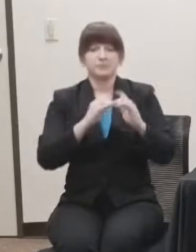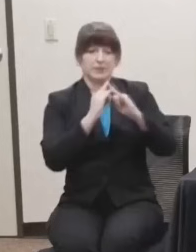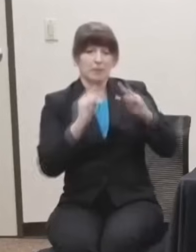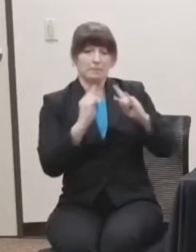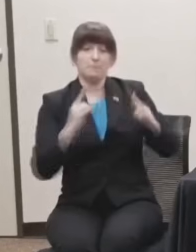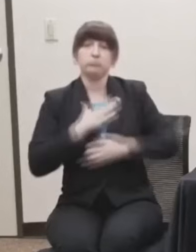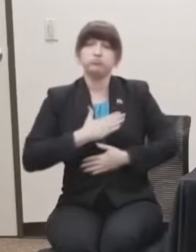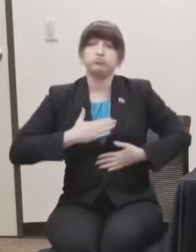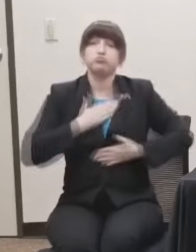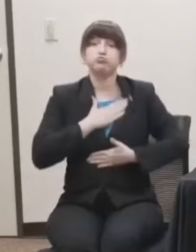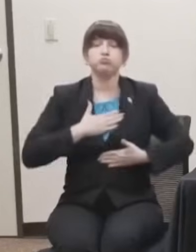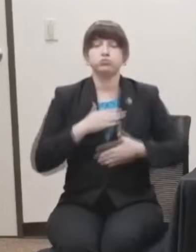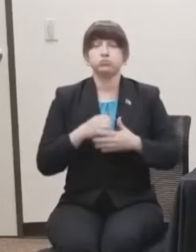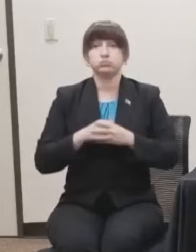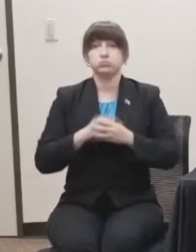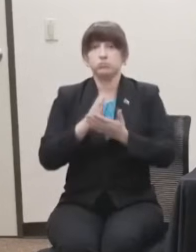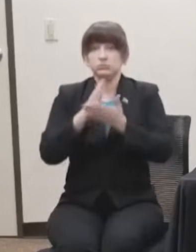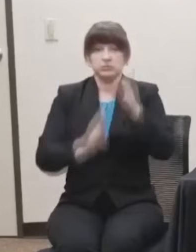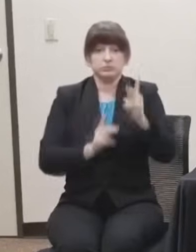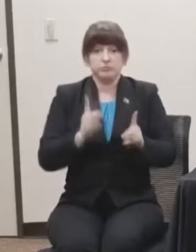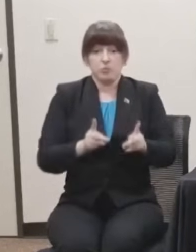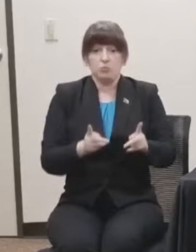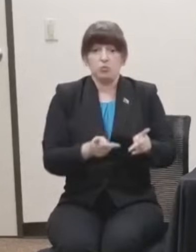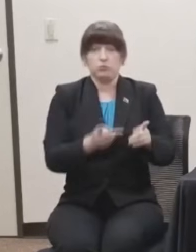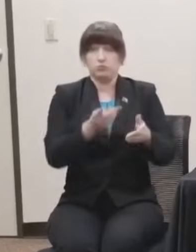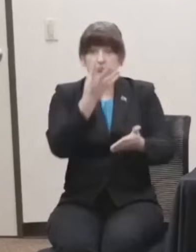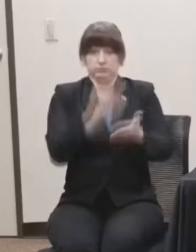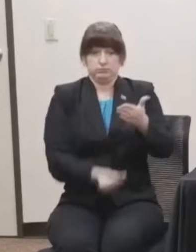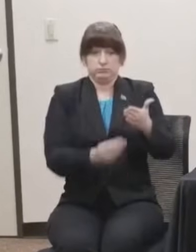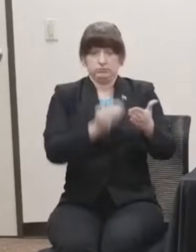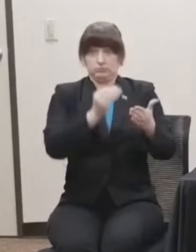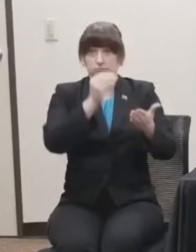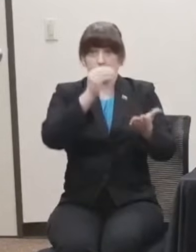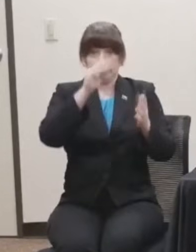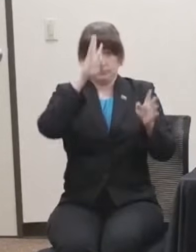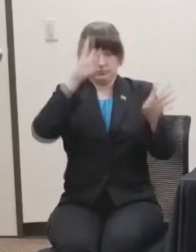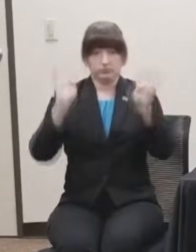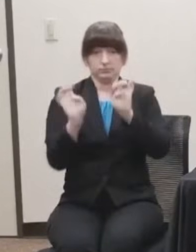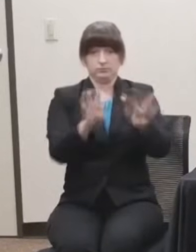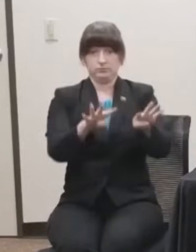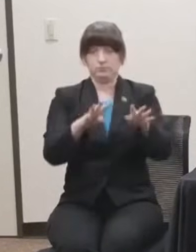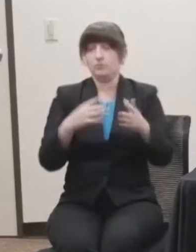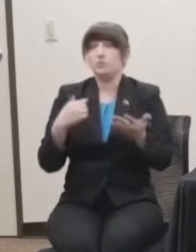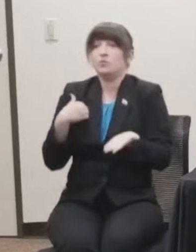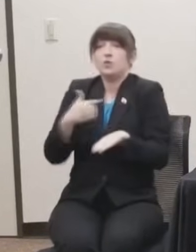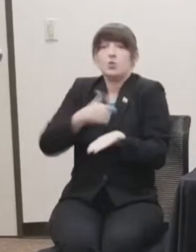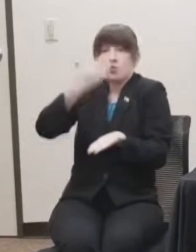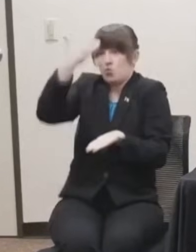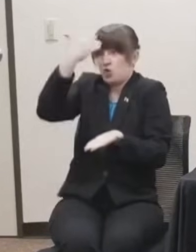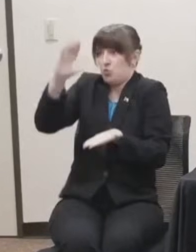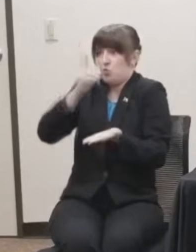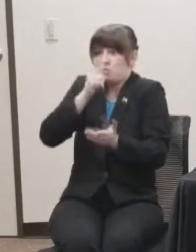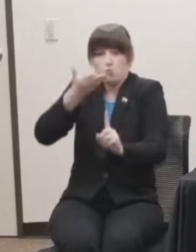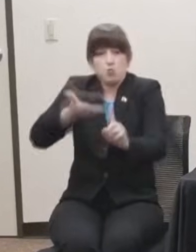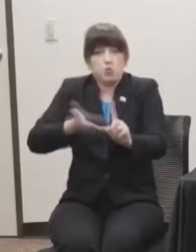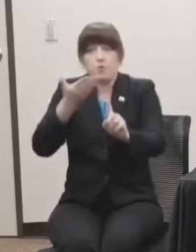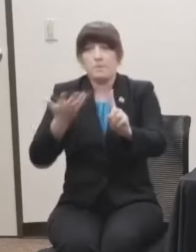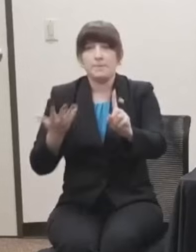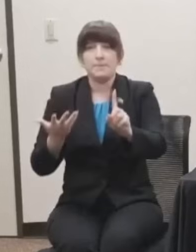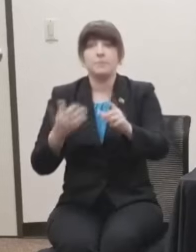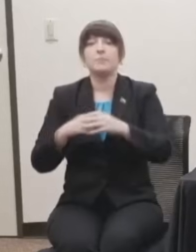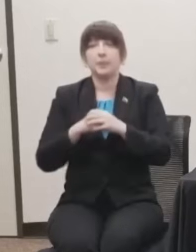on the known confirmed missing because we don't yet know who they are. We will maintain